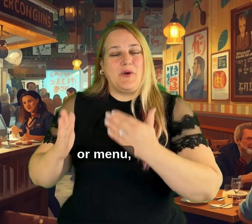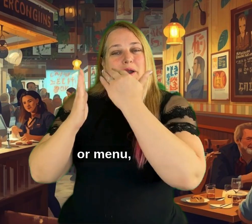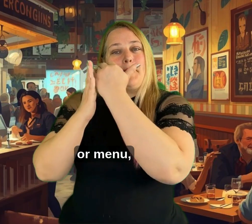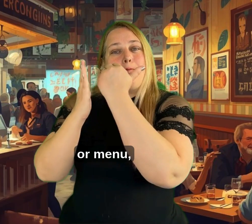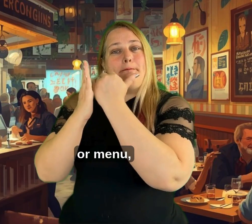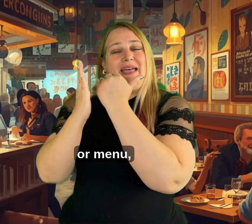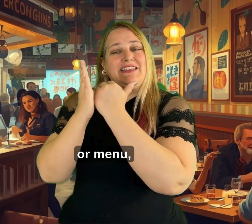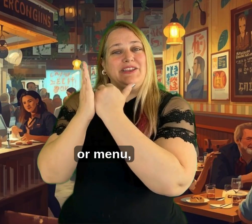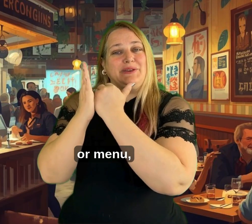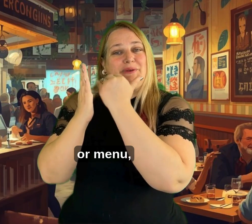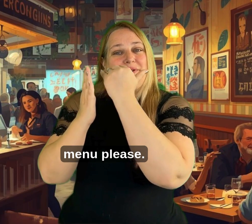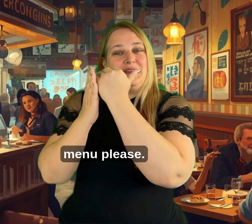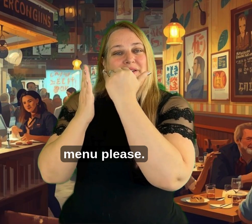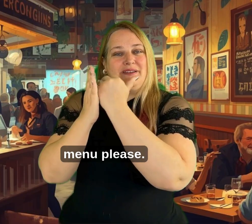Or menu